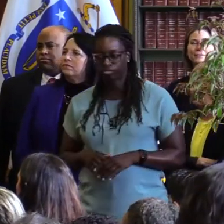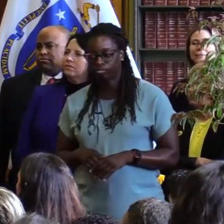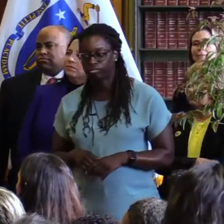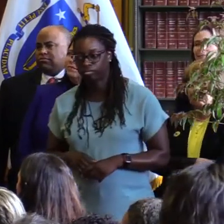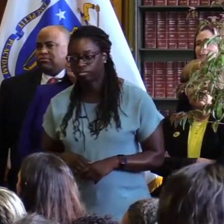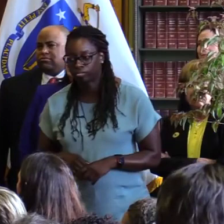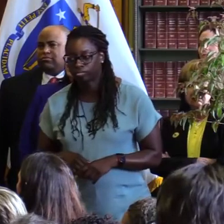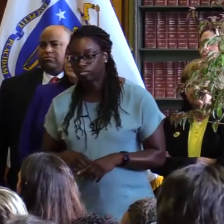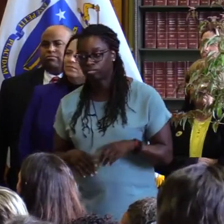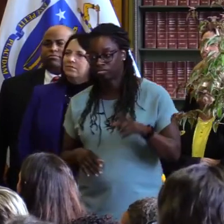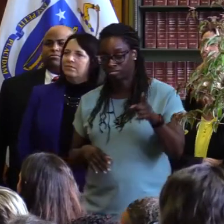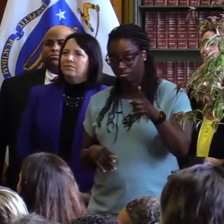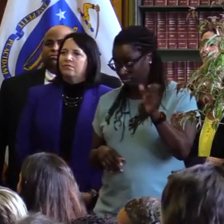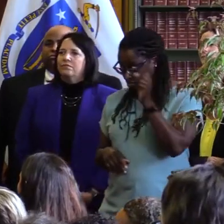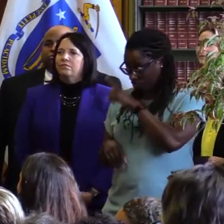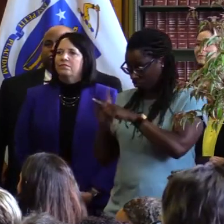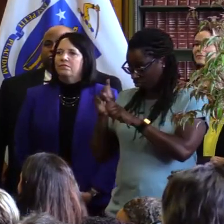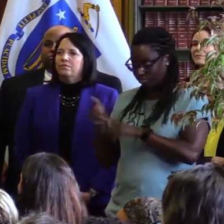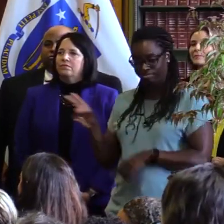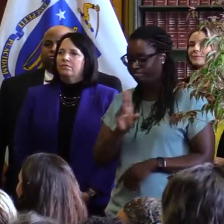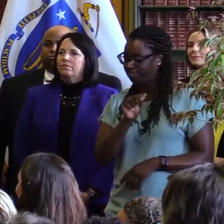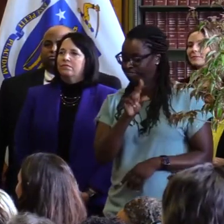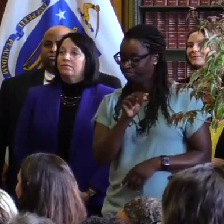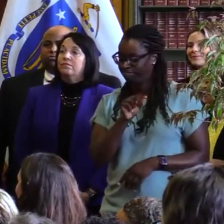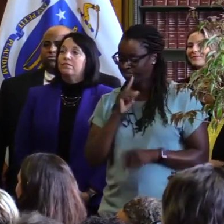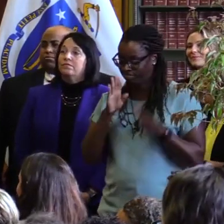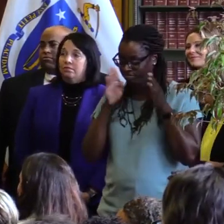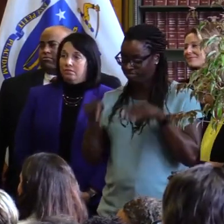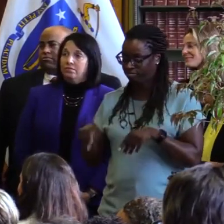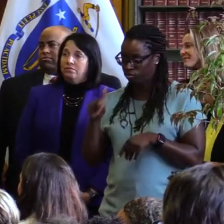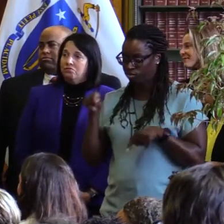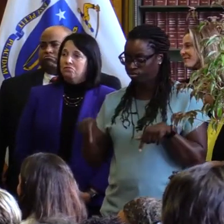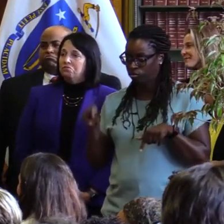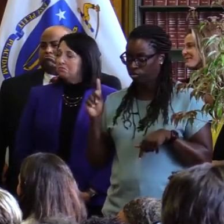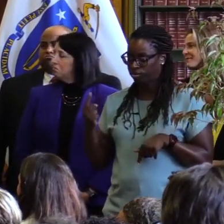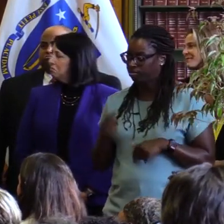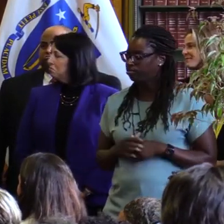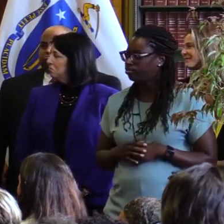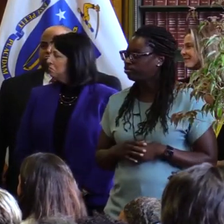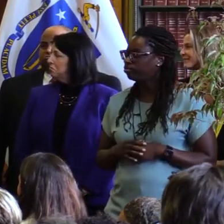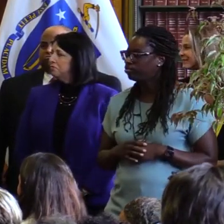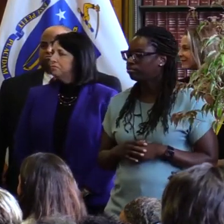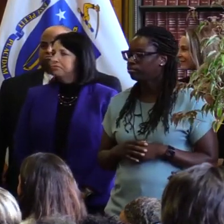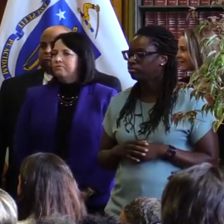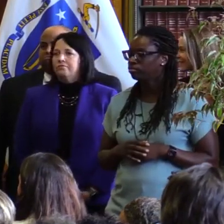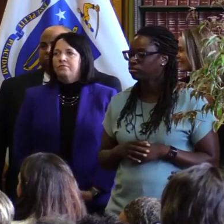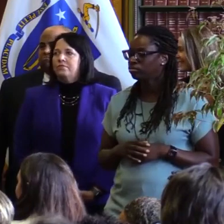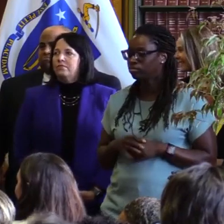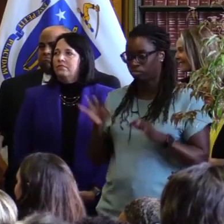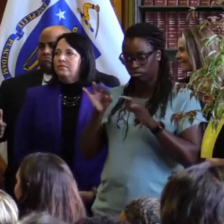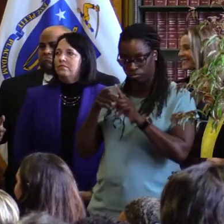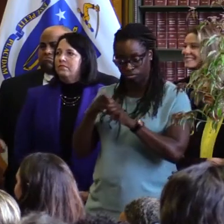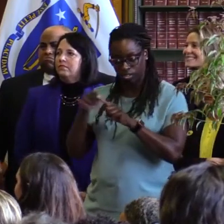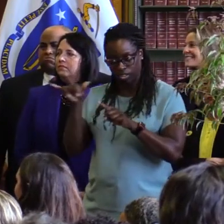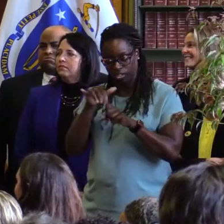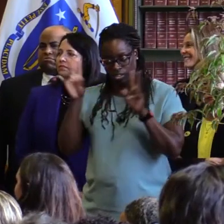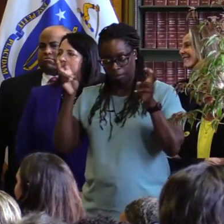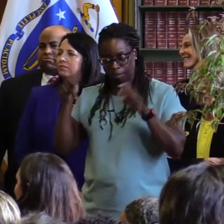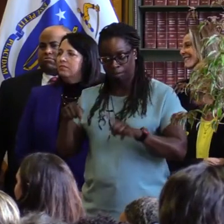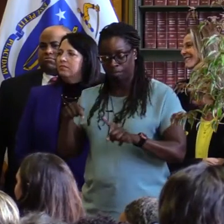Anybody else on this topic? Is there anything I missed? No? Okay.